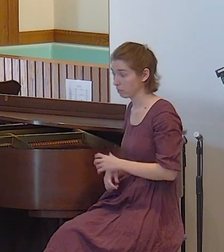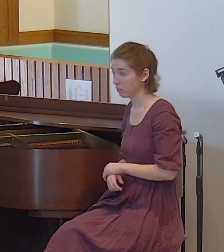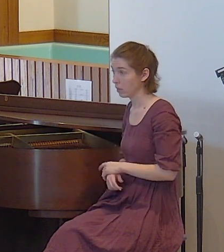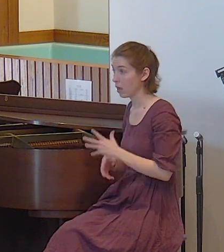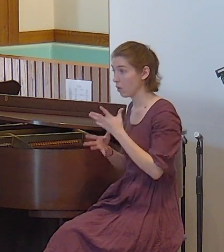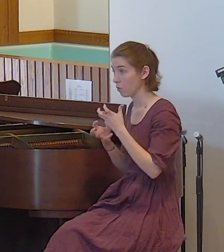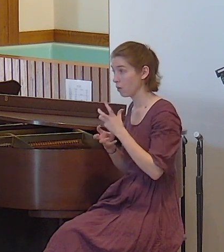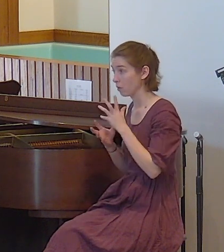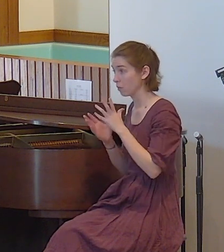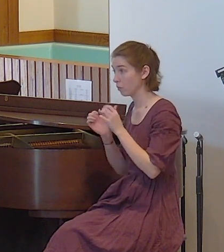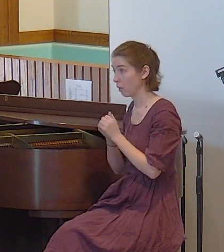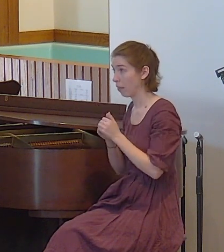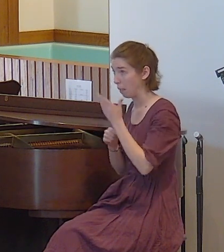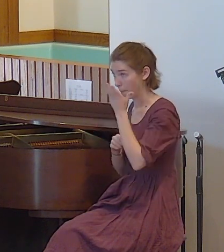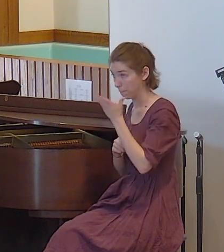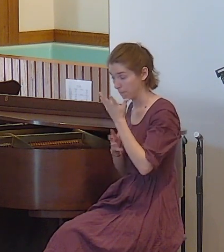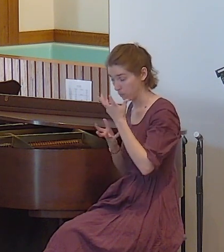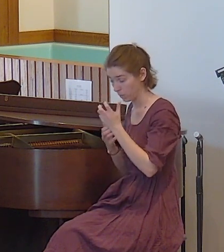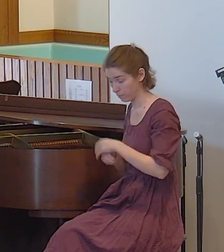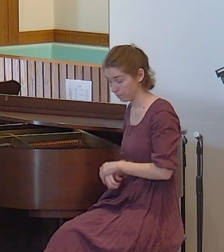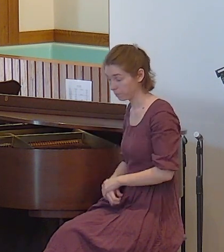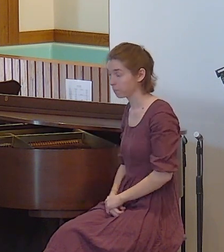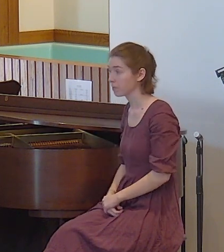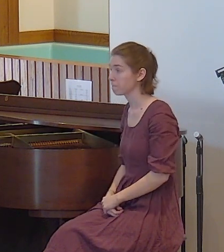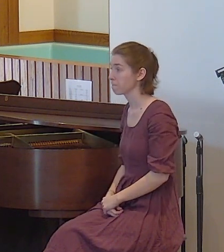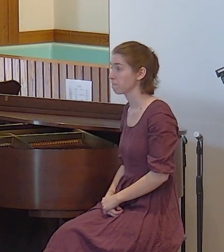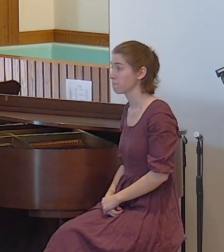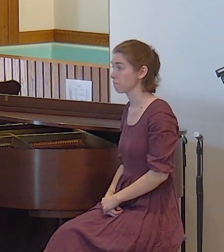And they want to be with him.